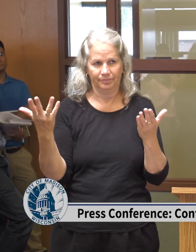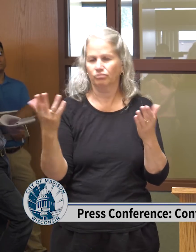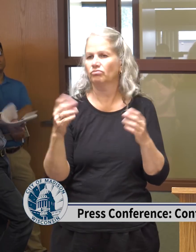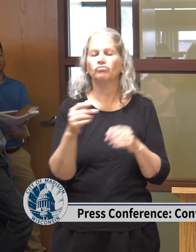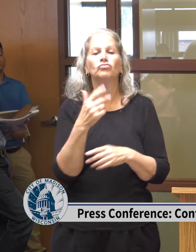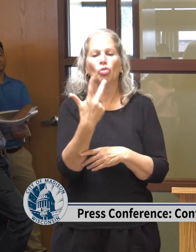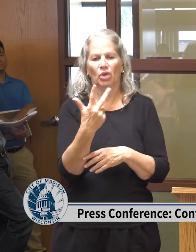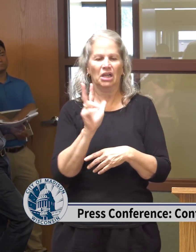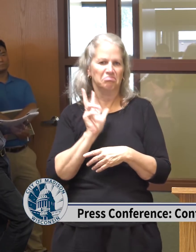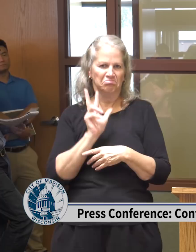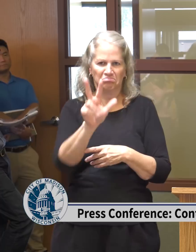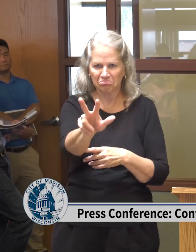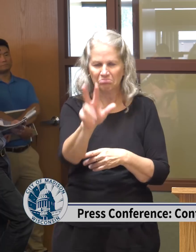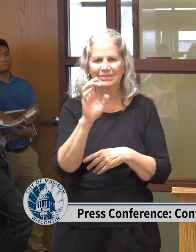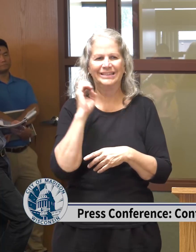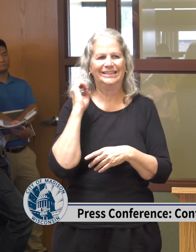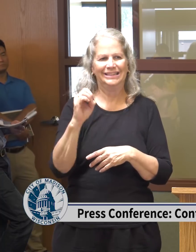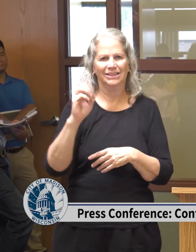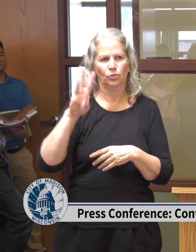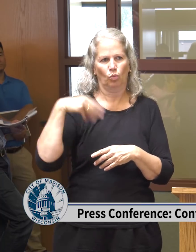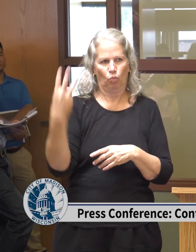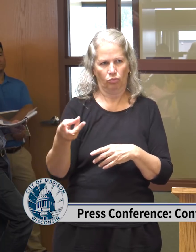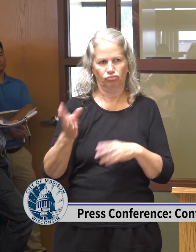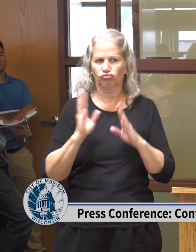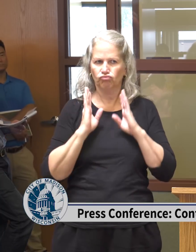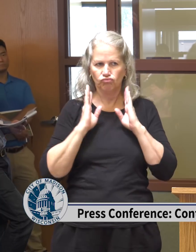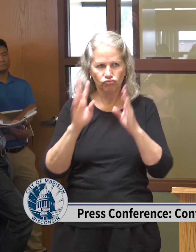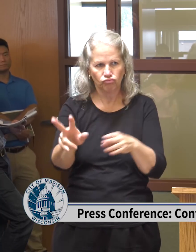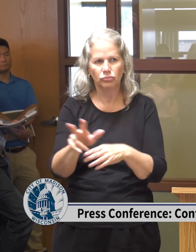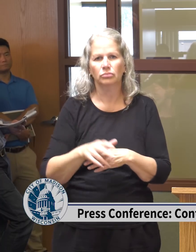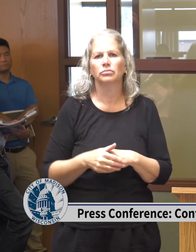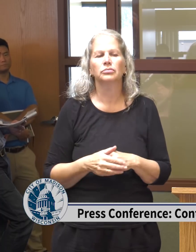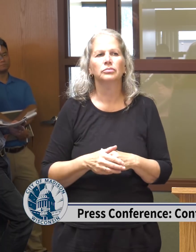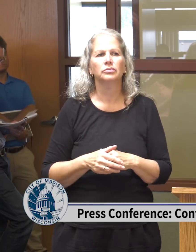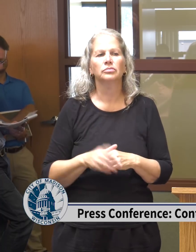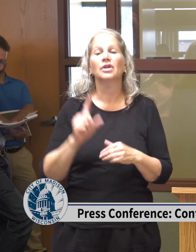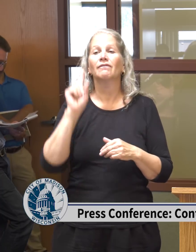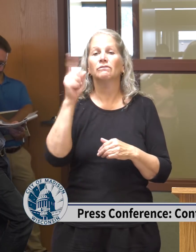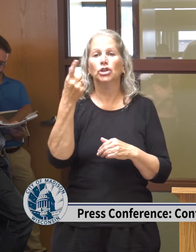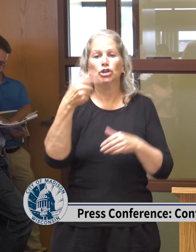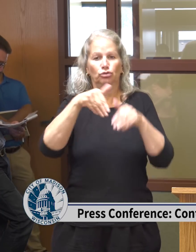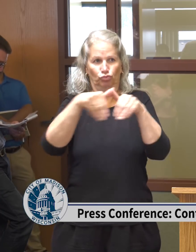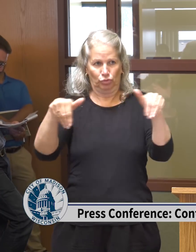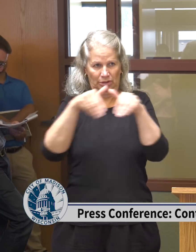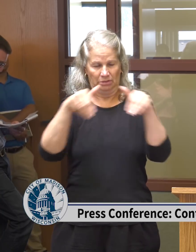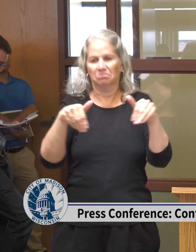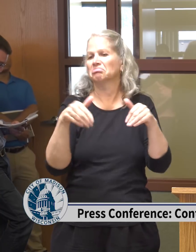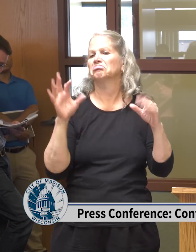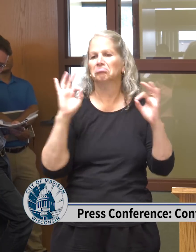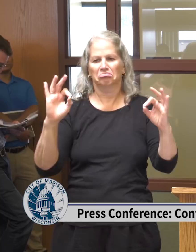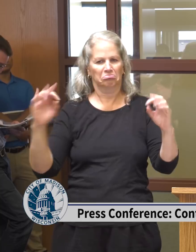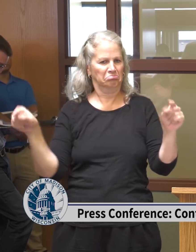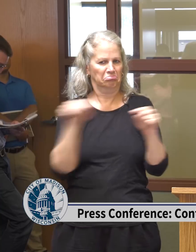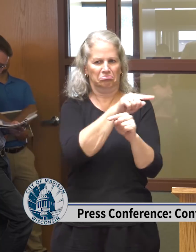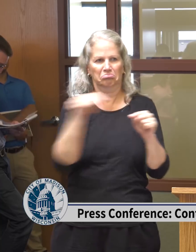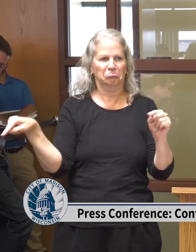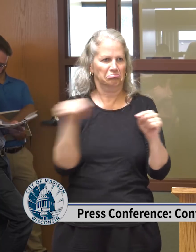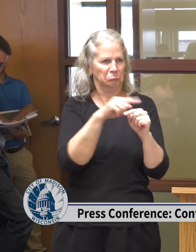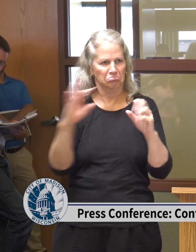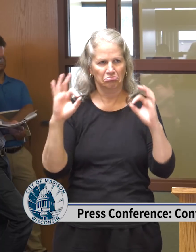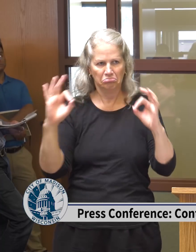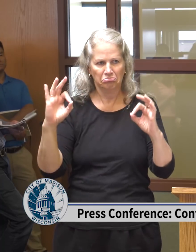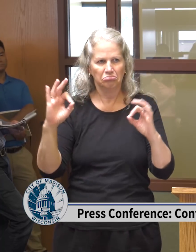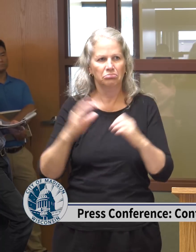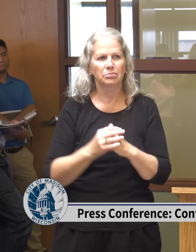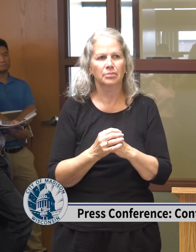northbound, and we've opened the second lane on the southbound side. Portions of East Main and North Livingston are both